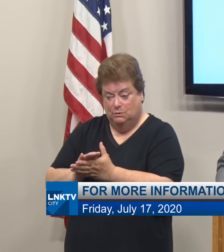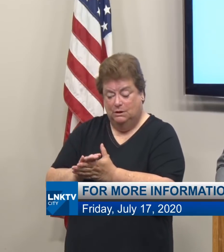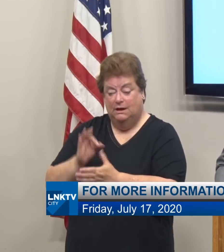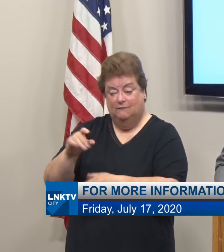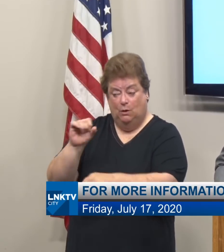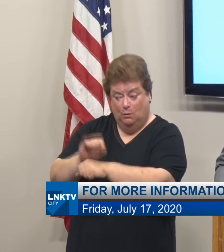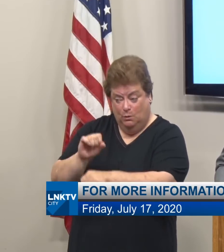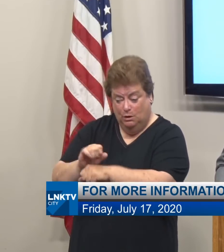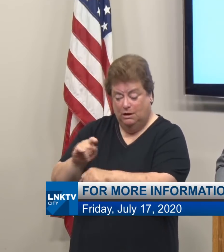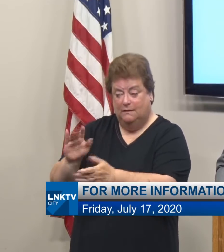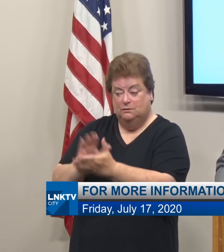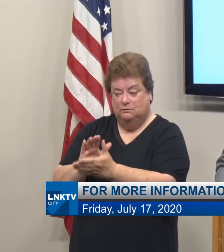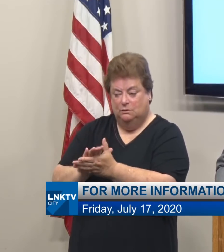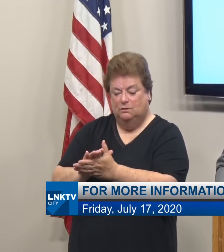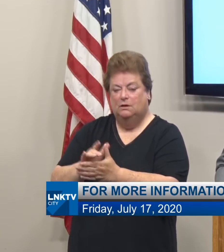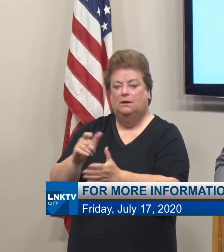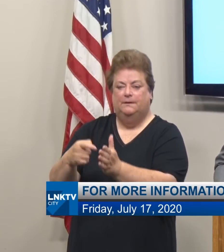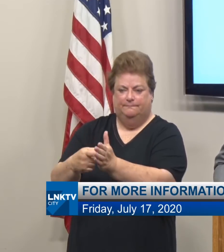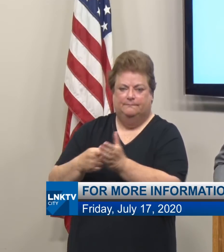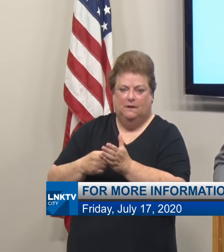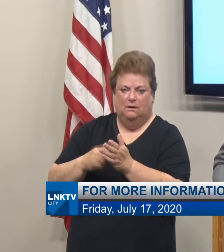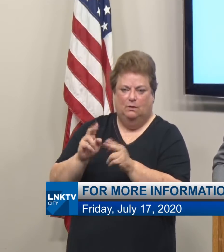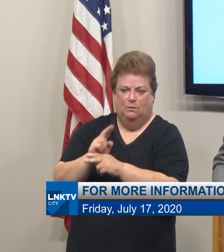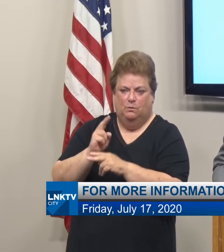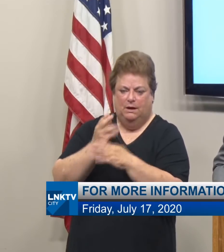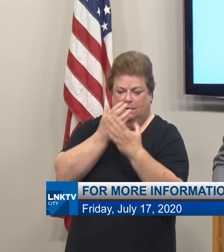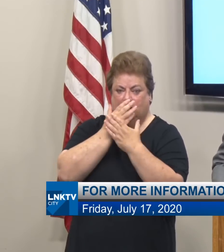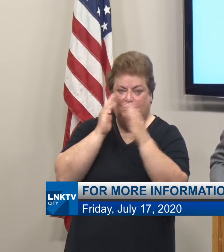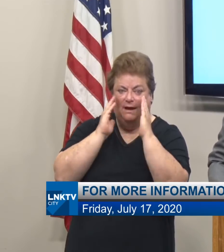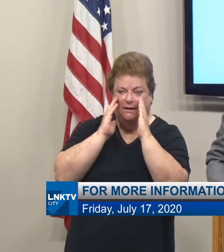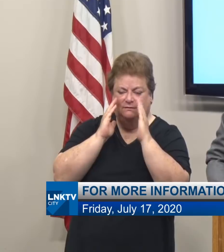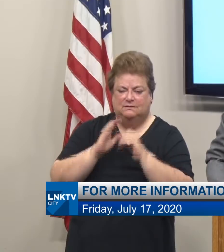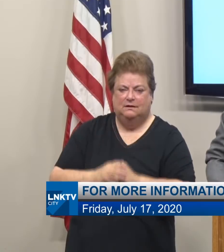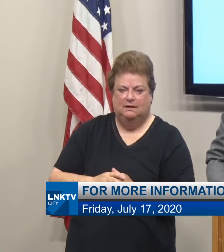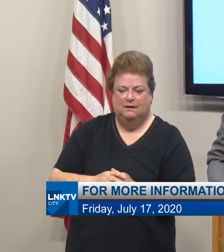by school, you will wear a mask. And